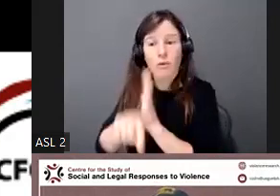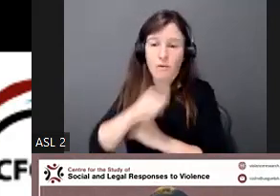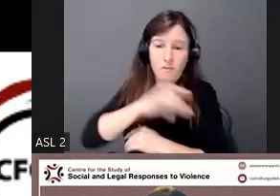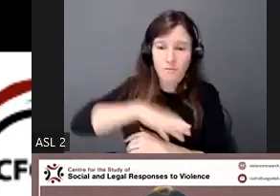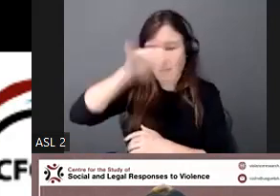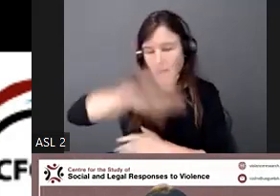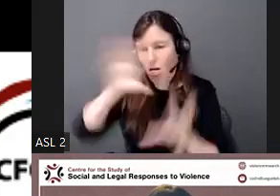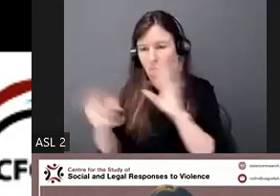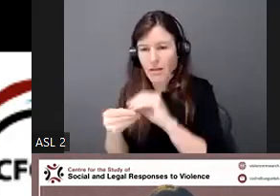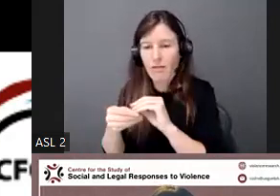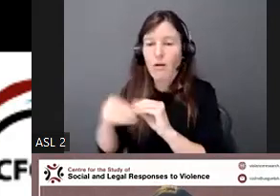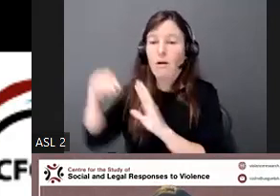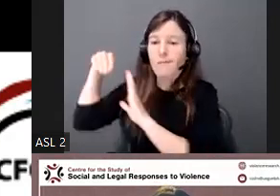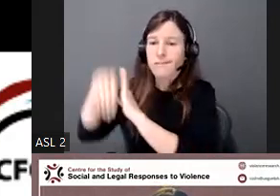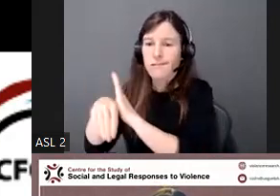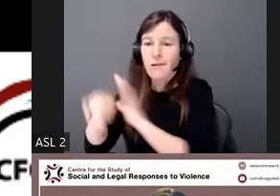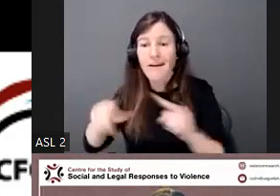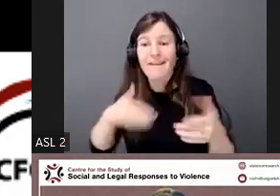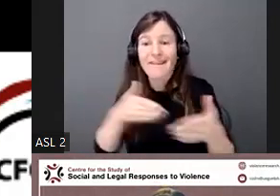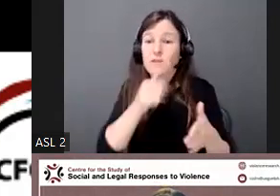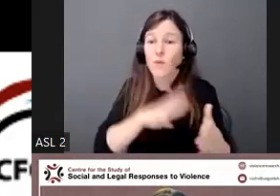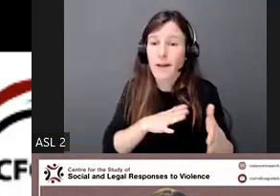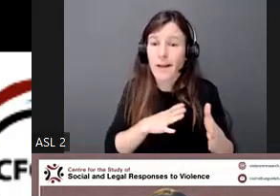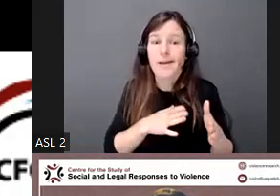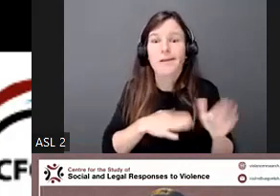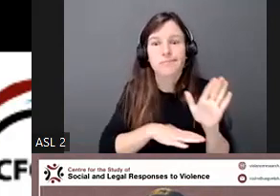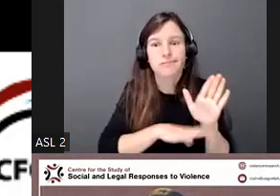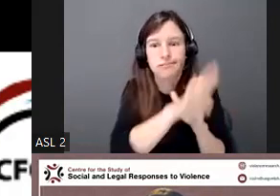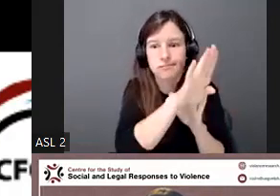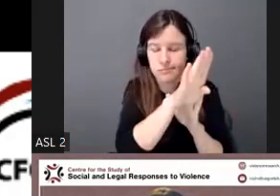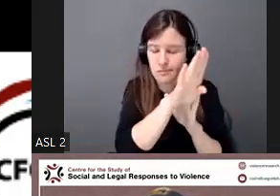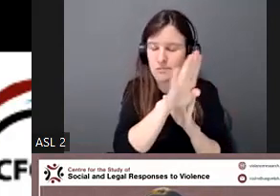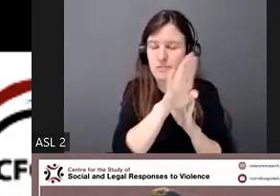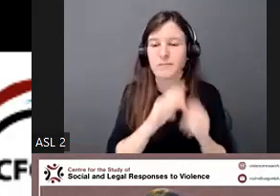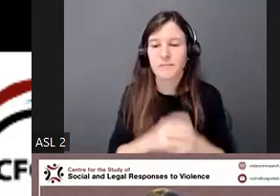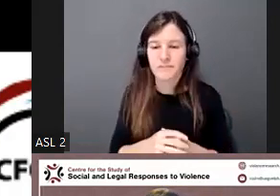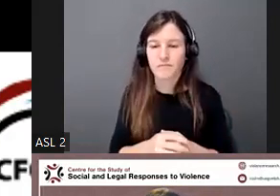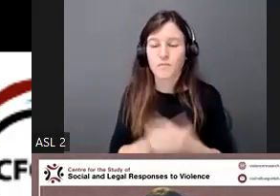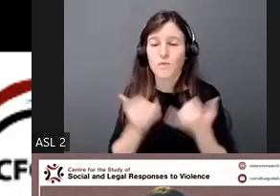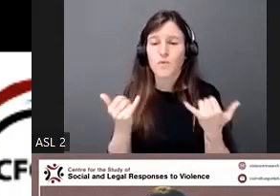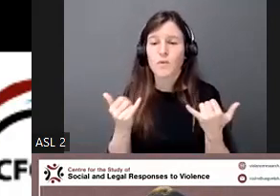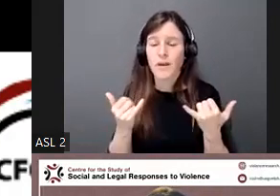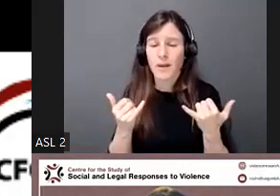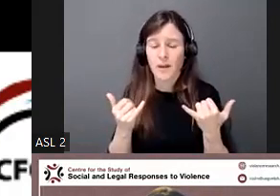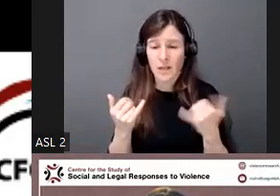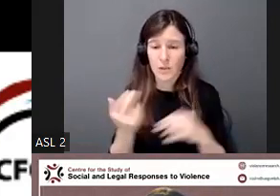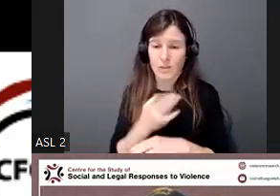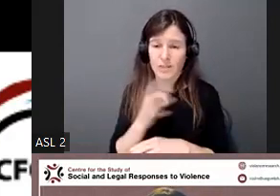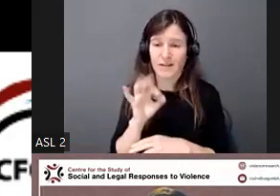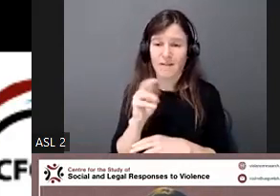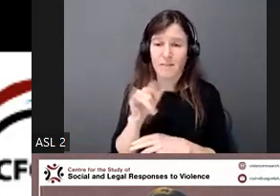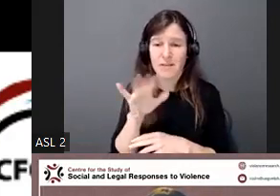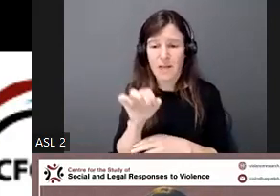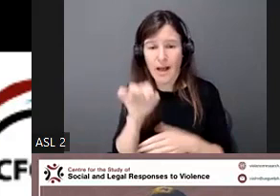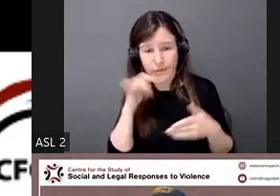at least on paper, to prevent such killings. Today then, using femicide as a case study,